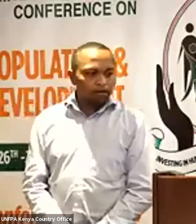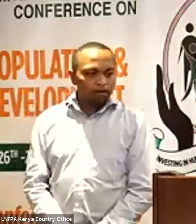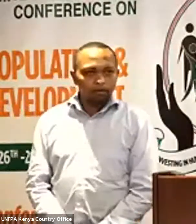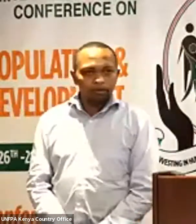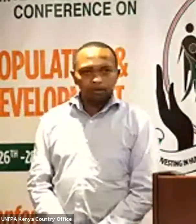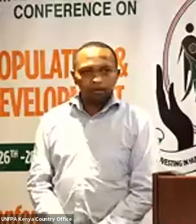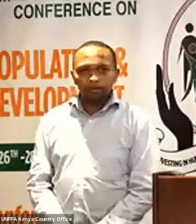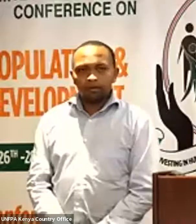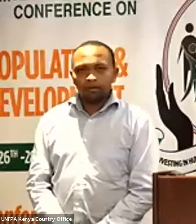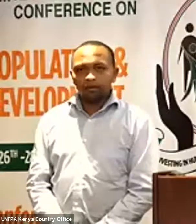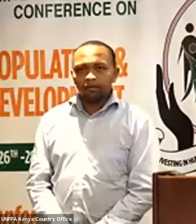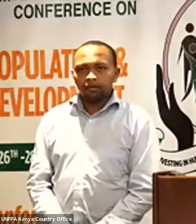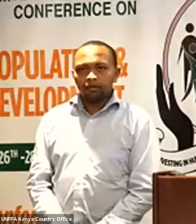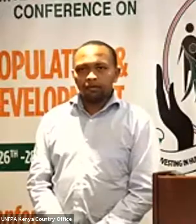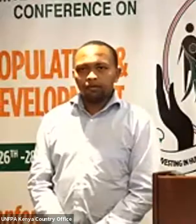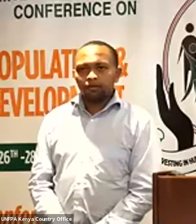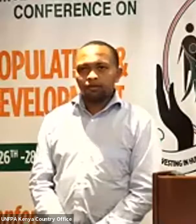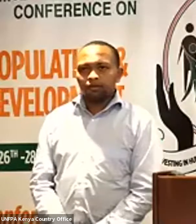Where are we joining?